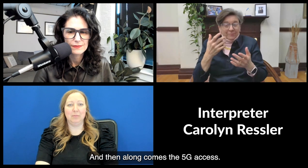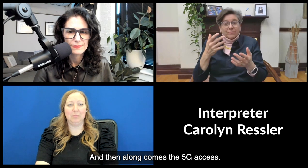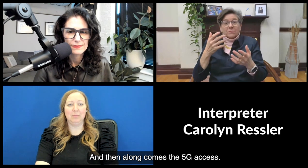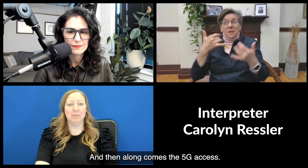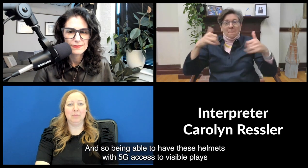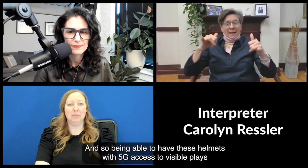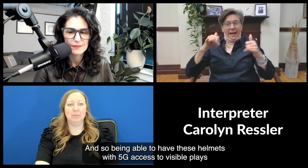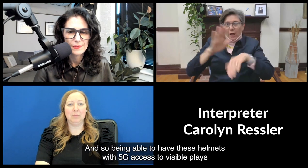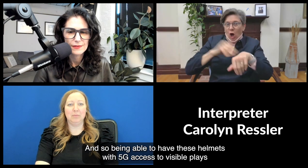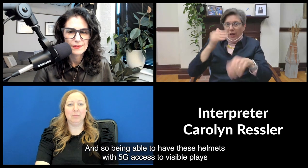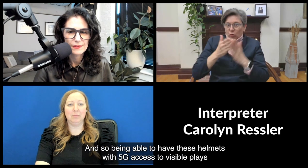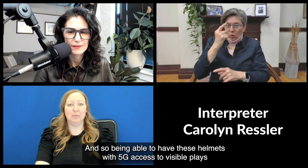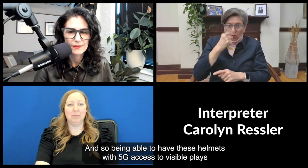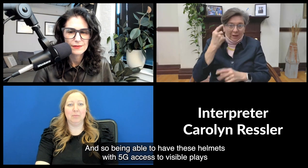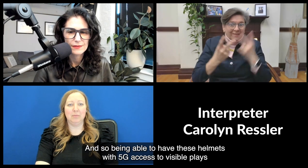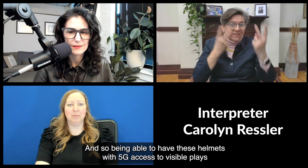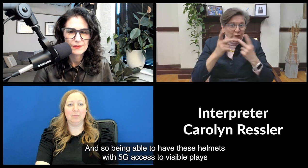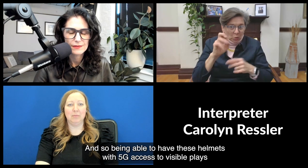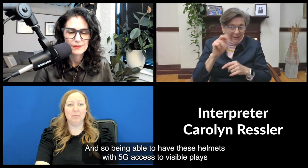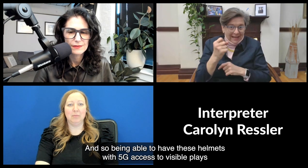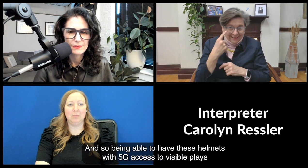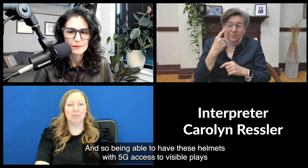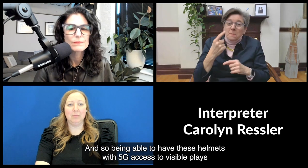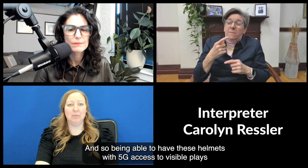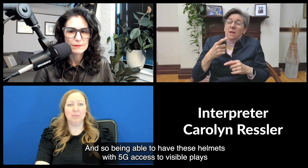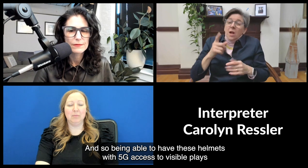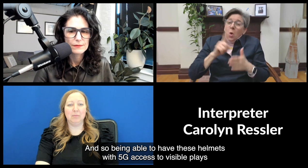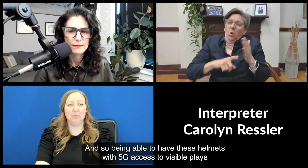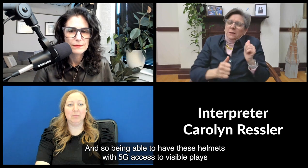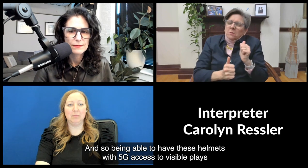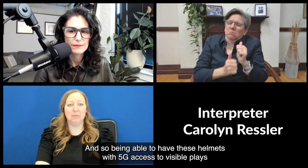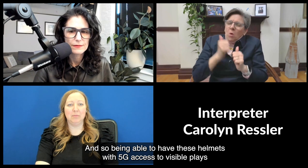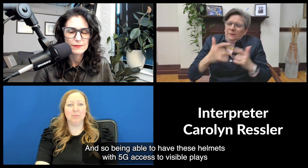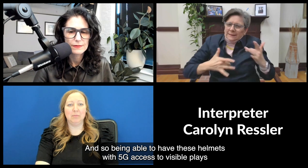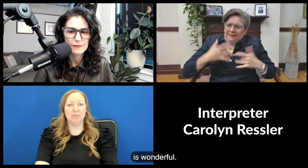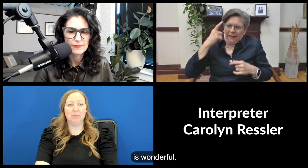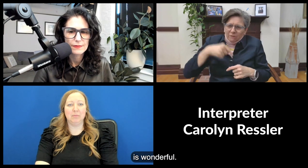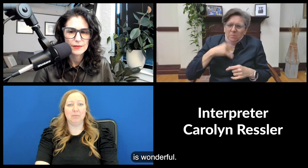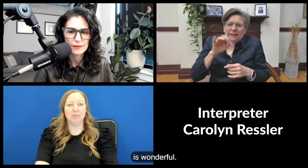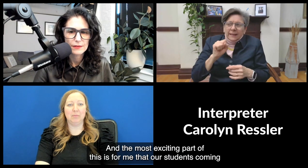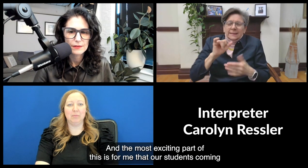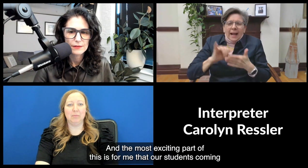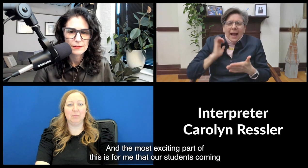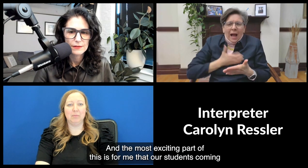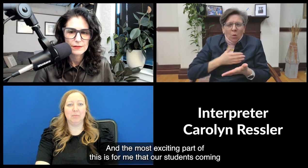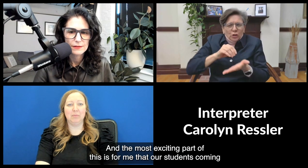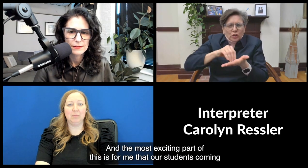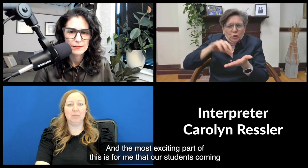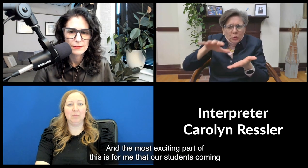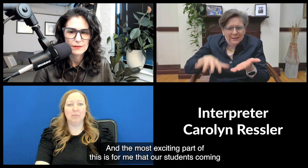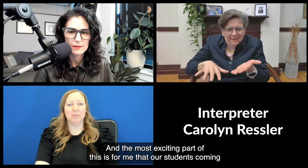sports. And then along comes the 5G access. And so being able to have these helmets with 5G access to visible plays